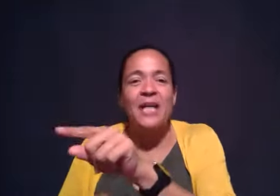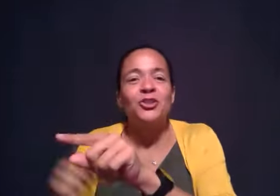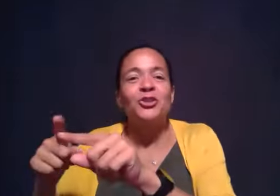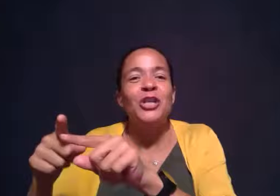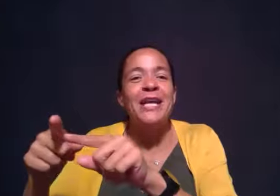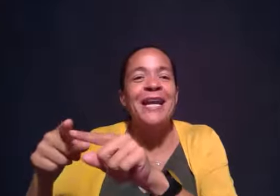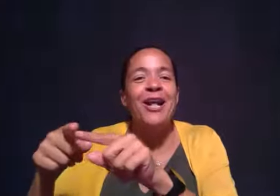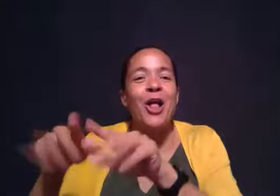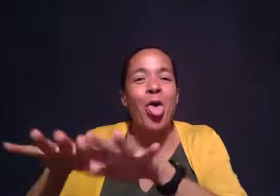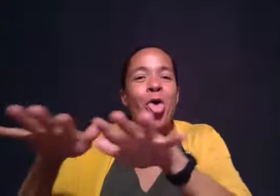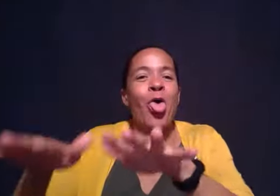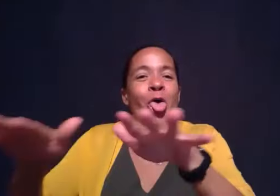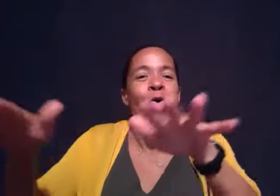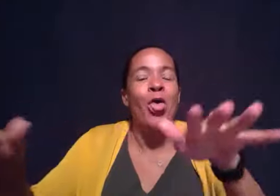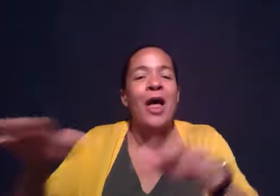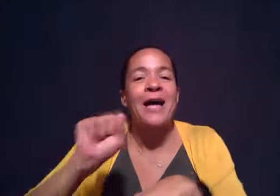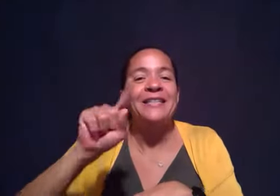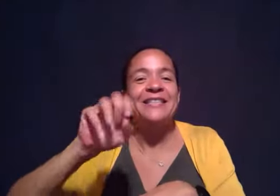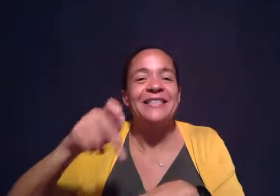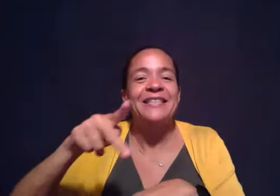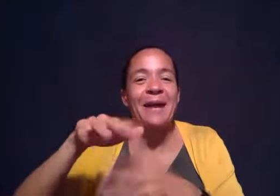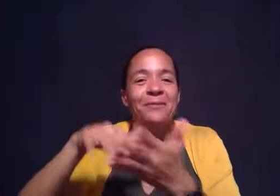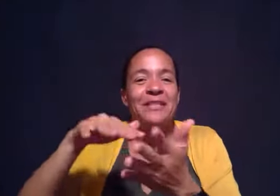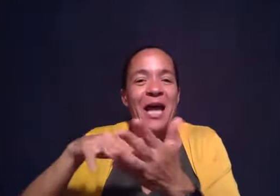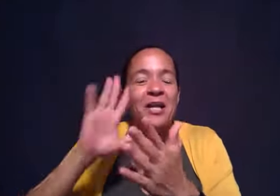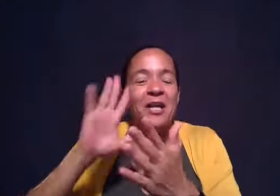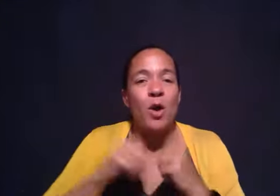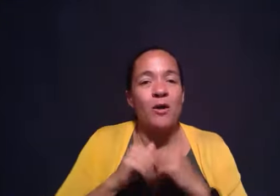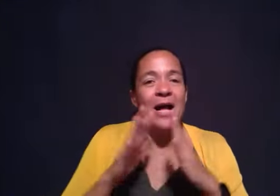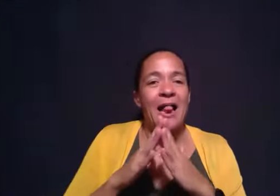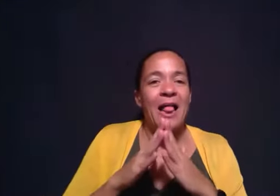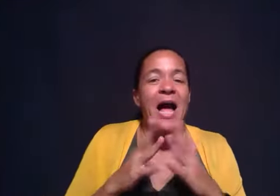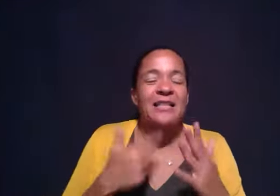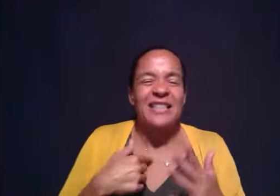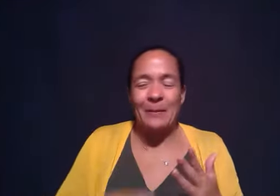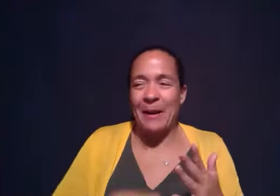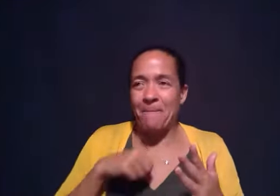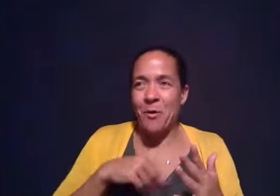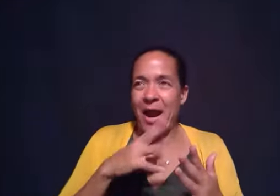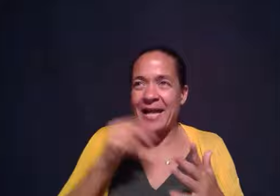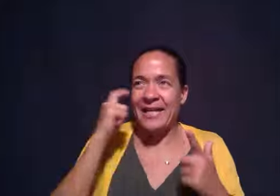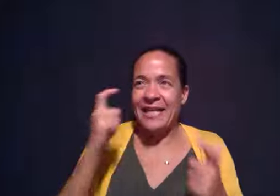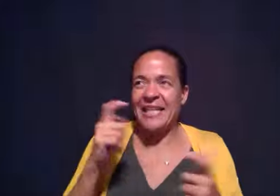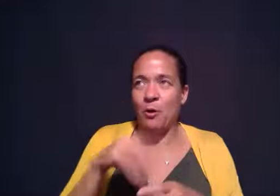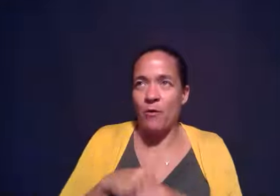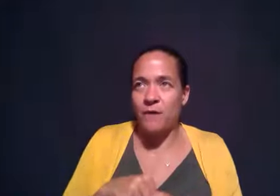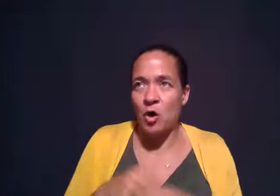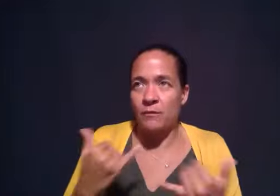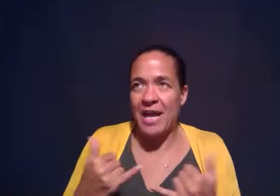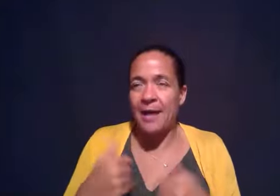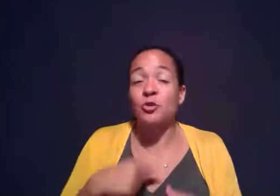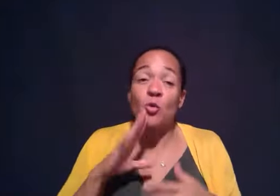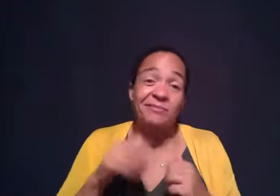pride and ego got involved. And so I started a step study. And I knew what was going to happen. We were going to show up 1 week or